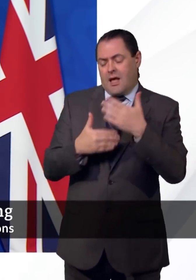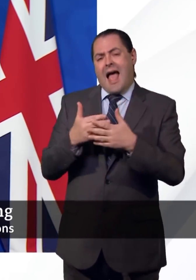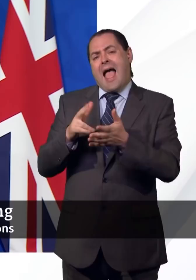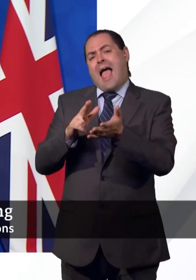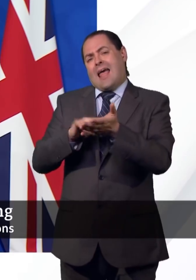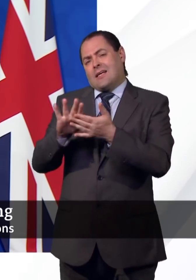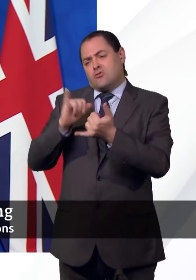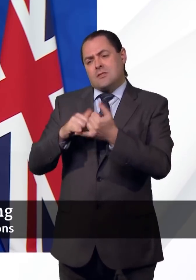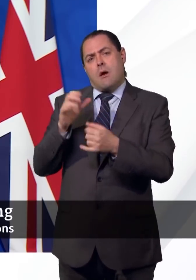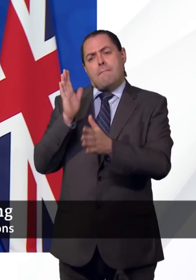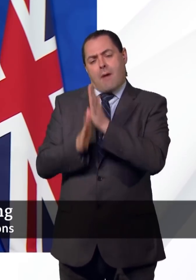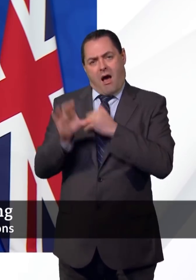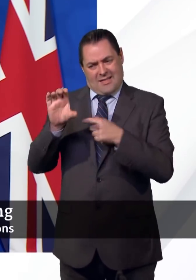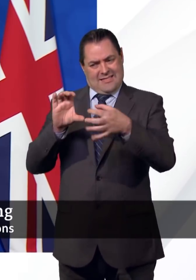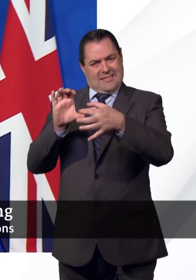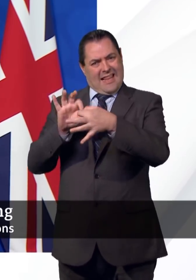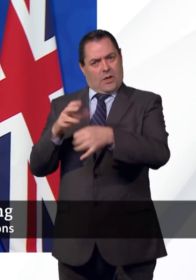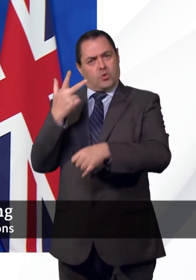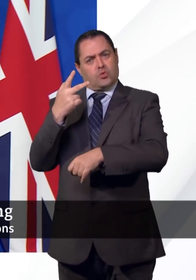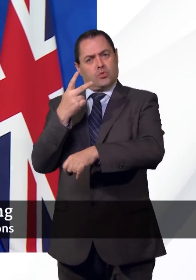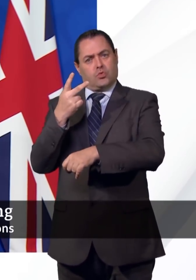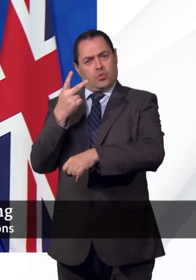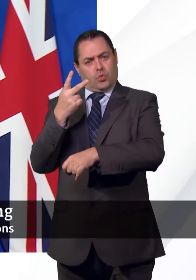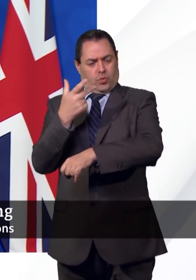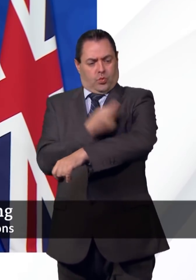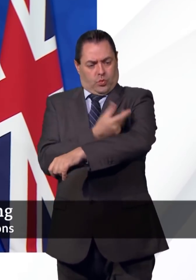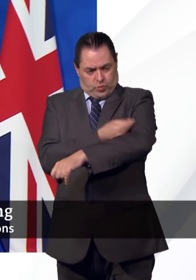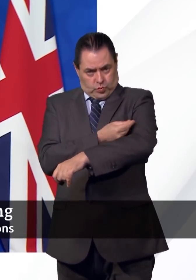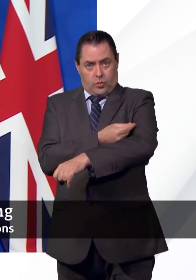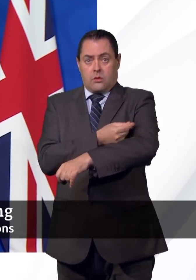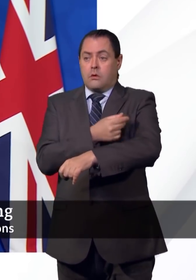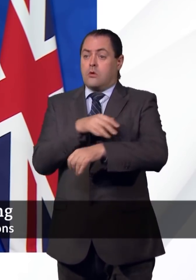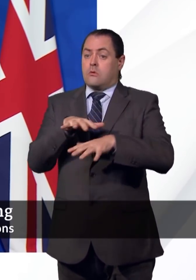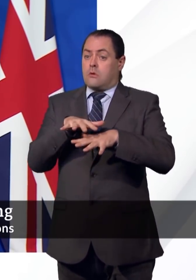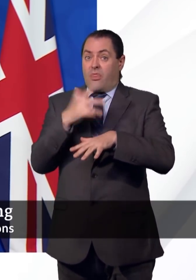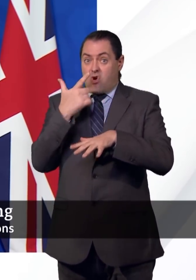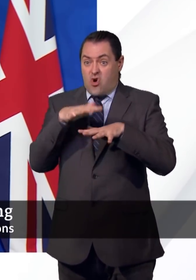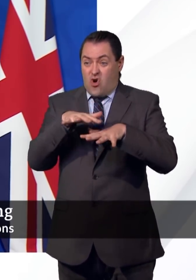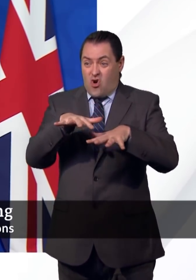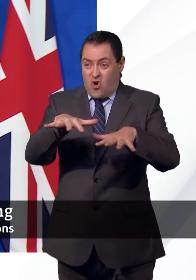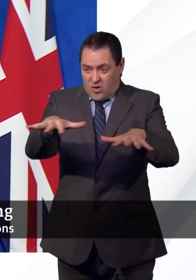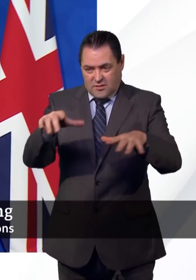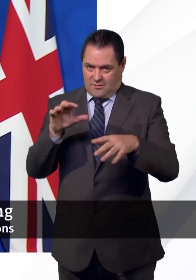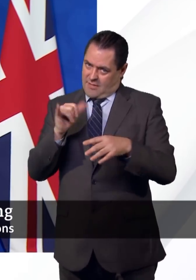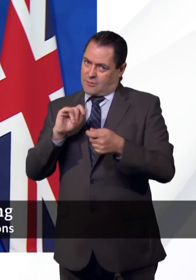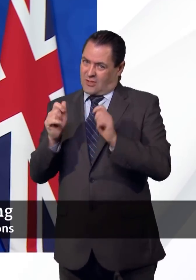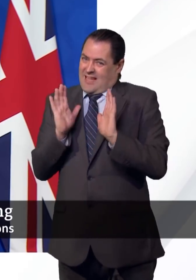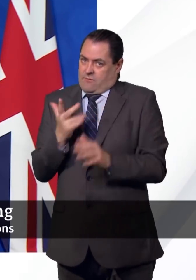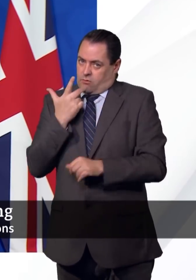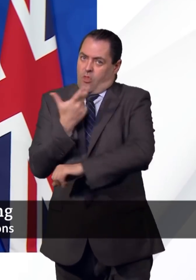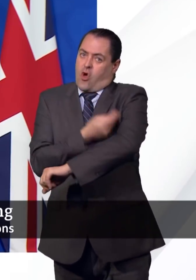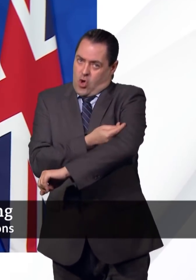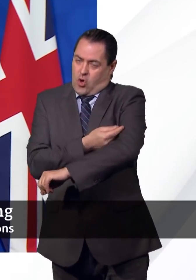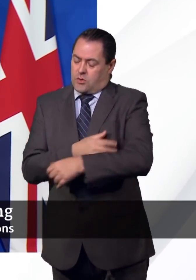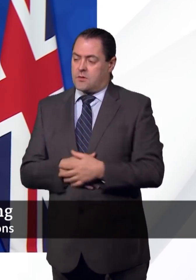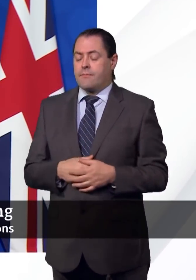review as the boosters roll out. And having taken clinical advice since the emergence of Omicron, a